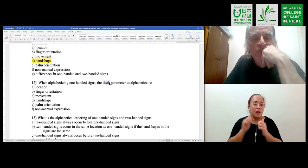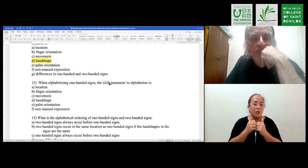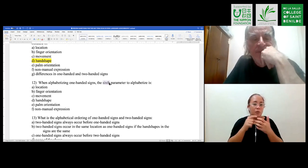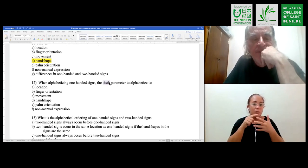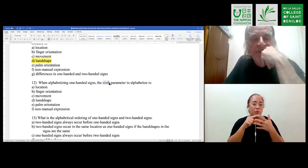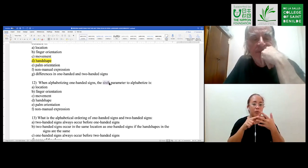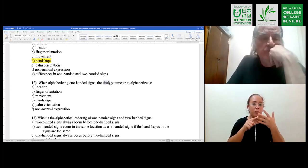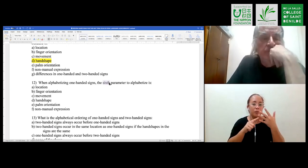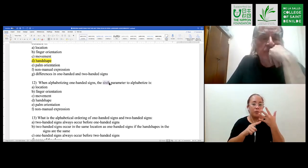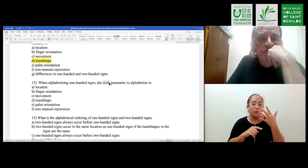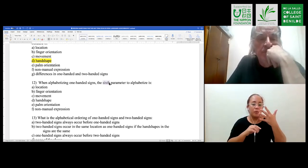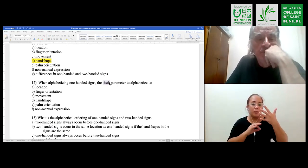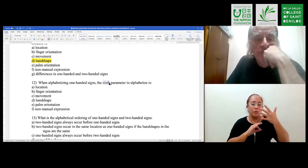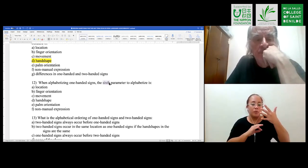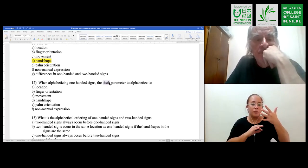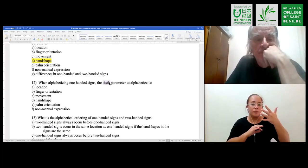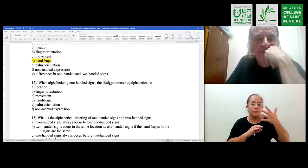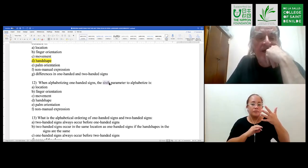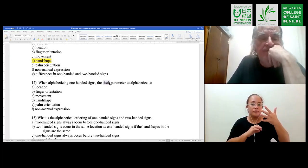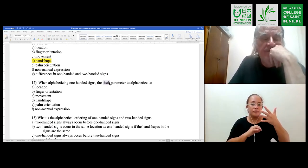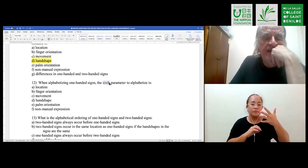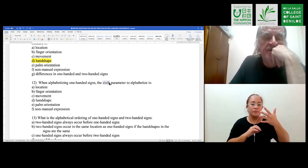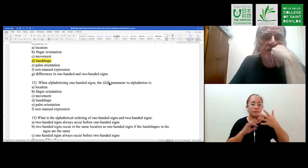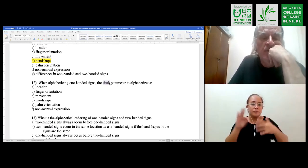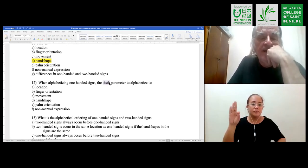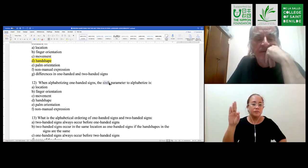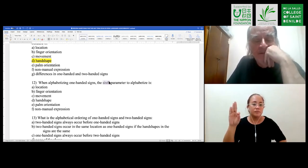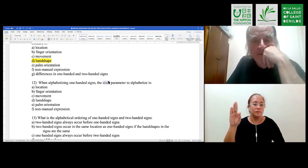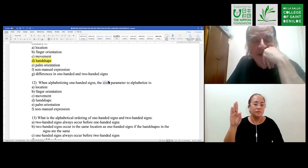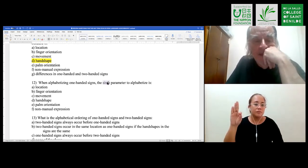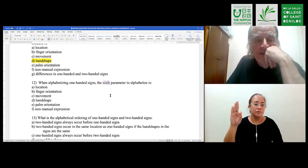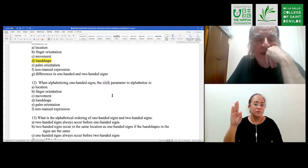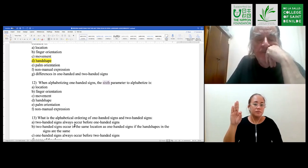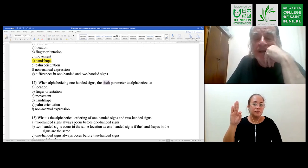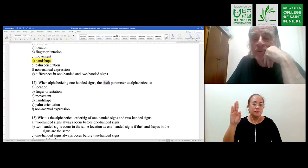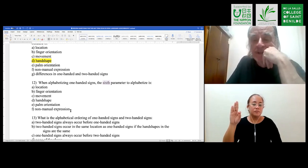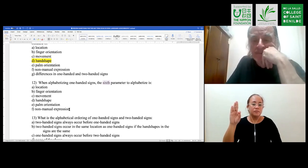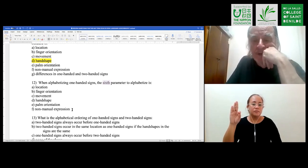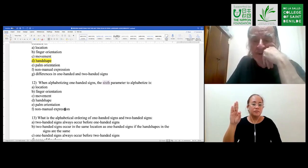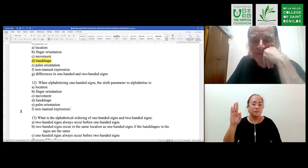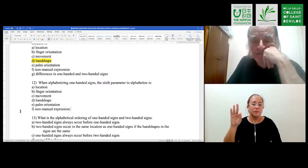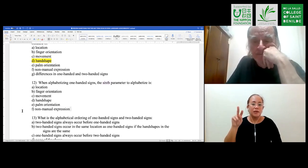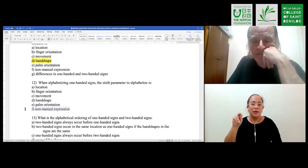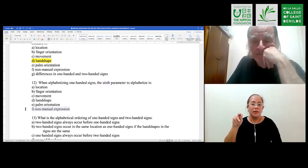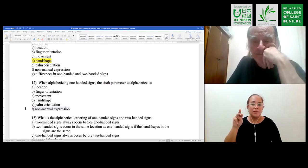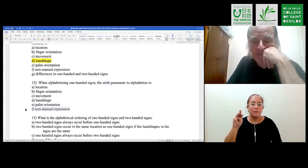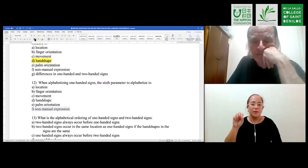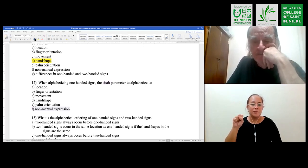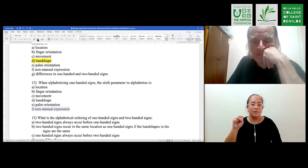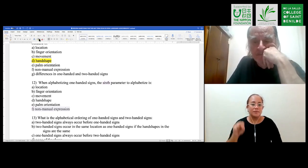movement. F. F, yes, correct. Non-manual expression.